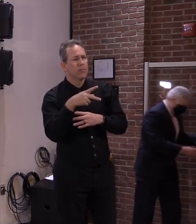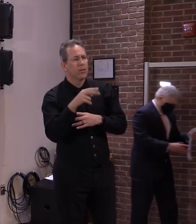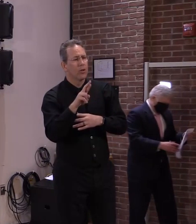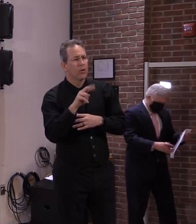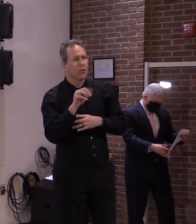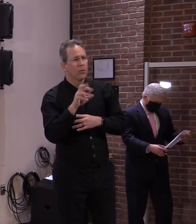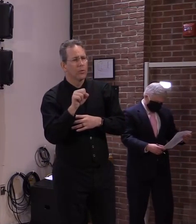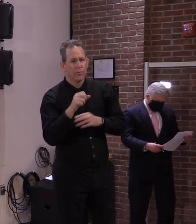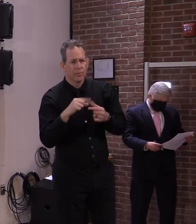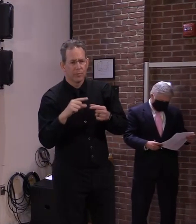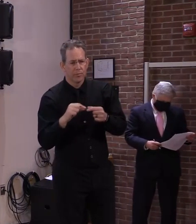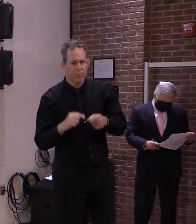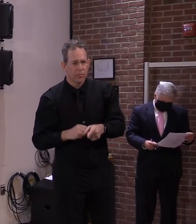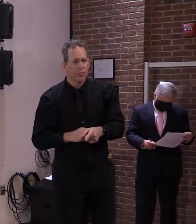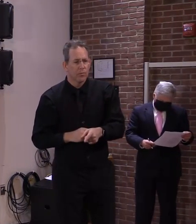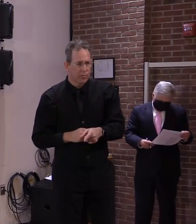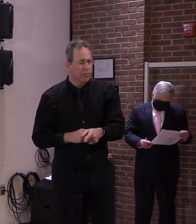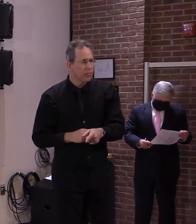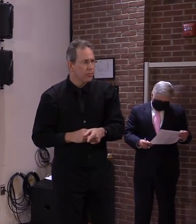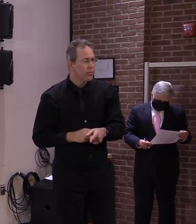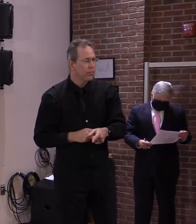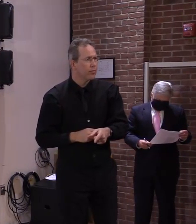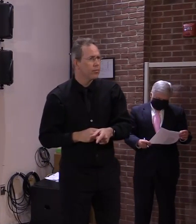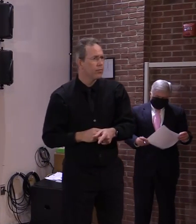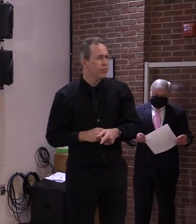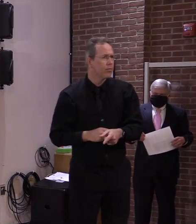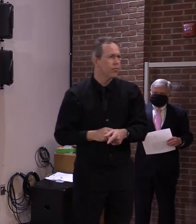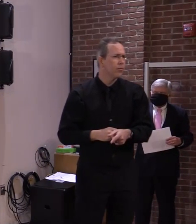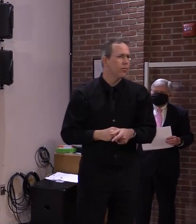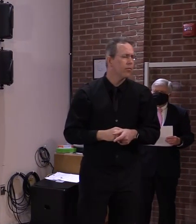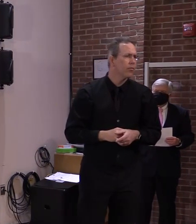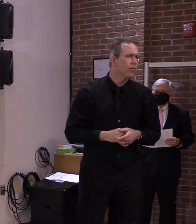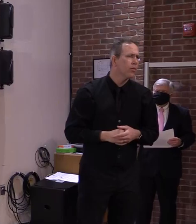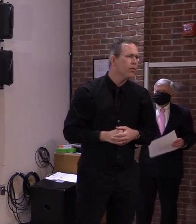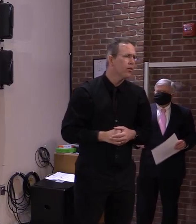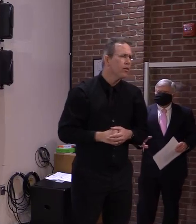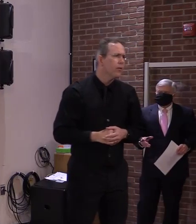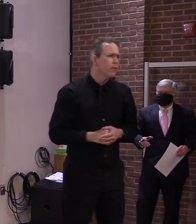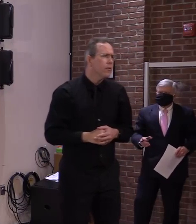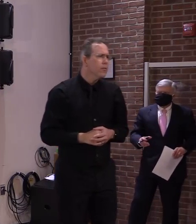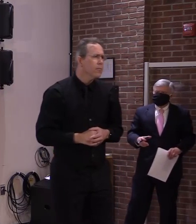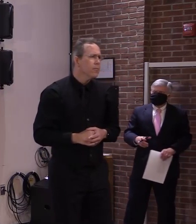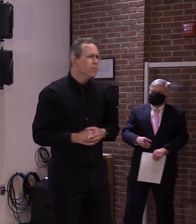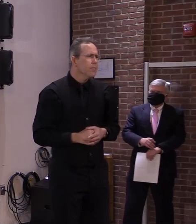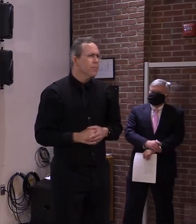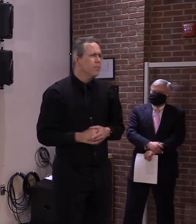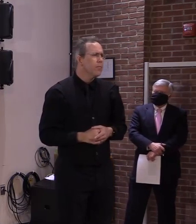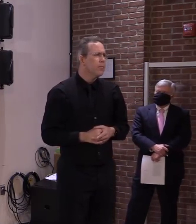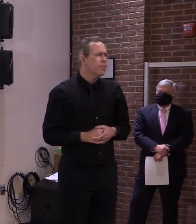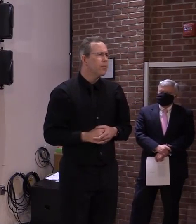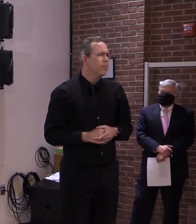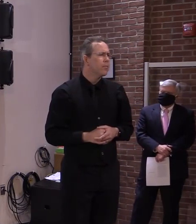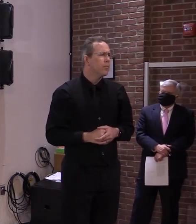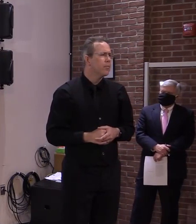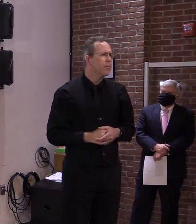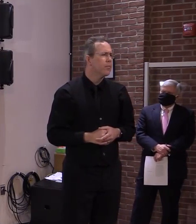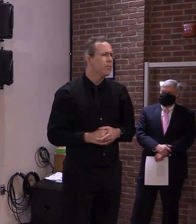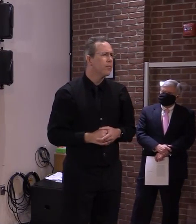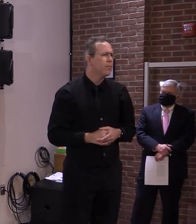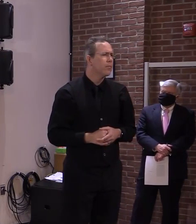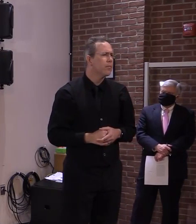Hi, I was wondering, with the expanded eligibility for BIPOC Vermonters that's opening up on Thursday, how that